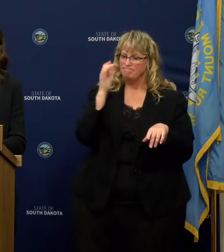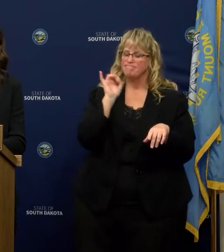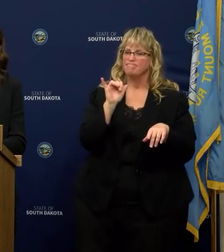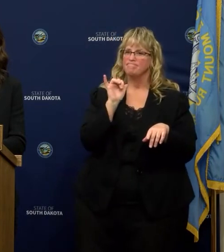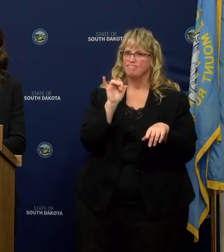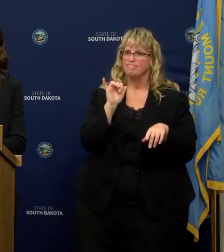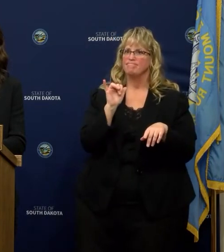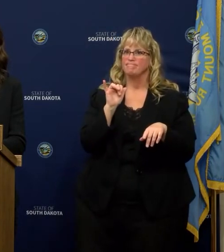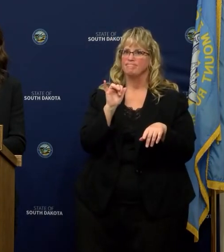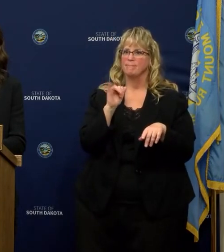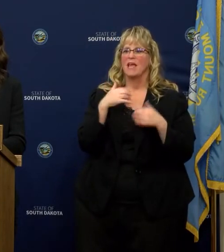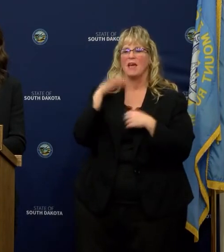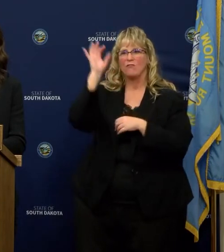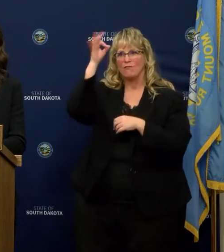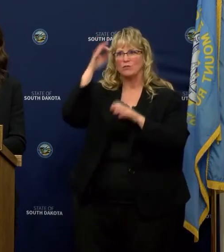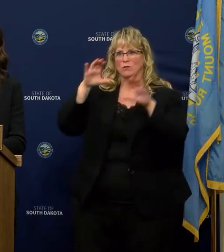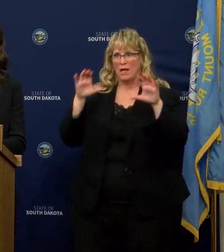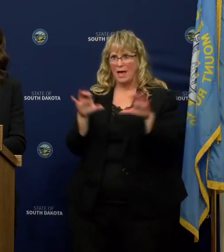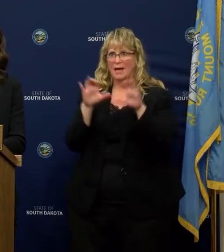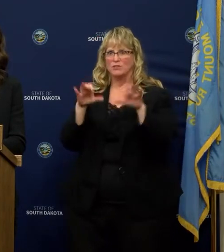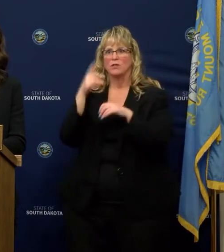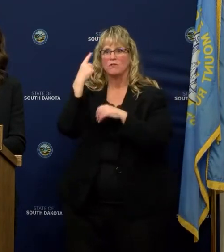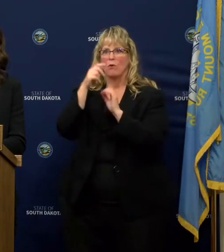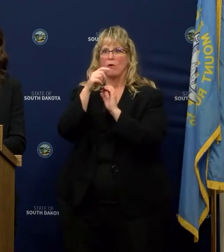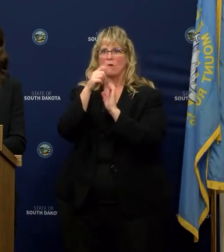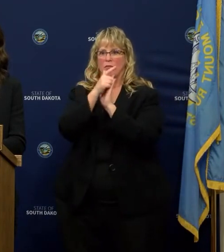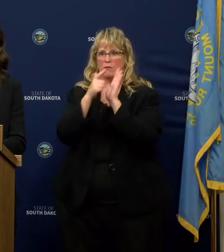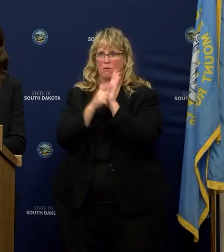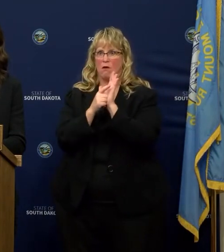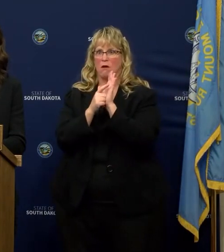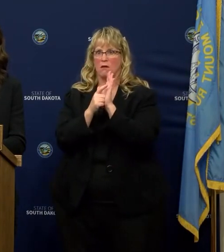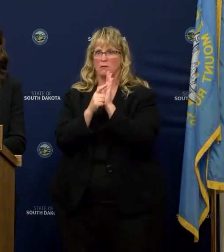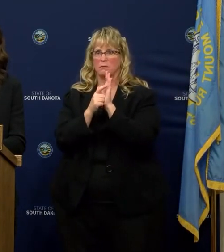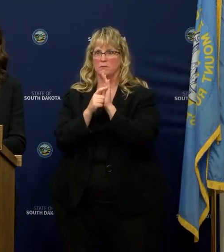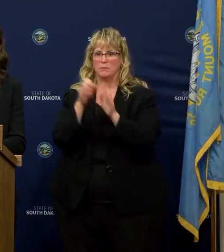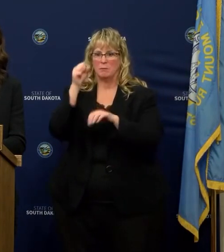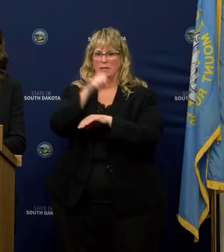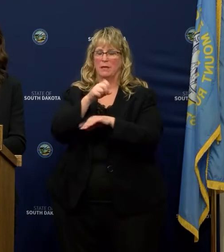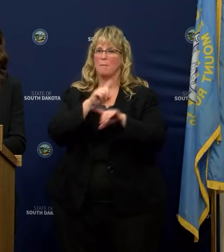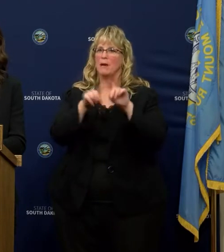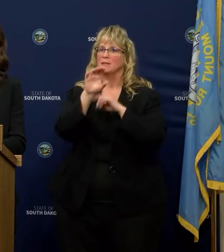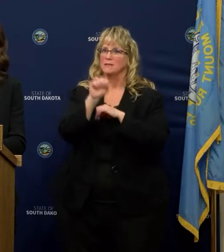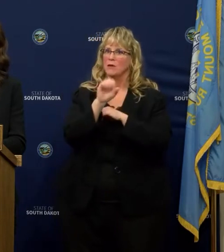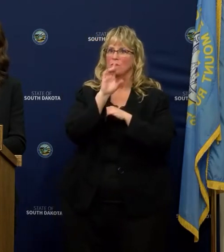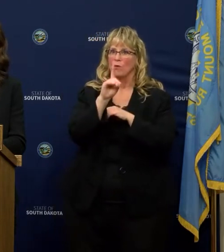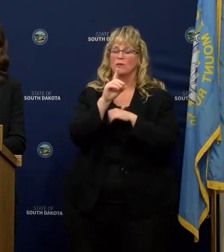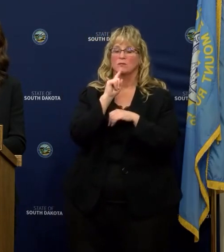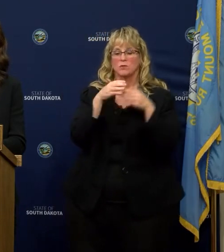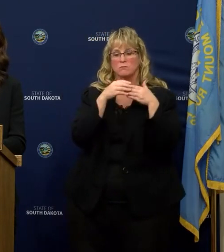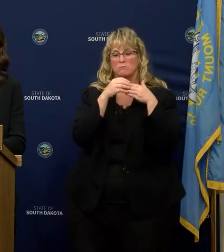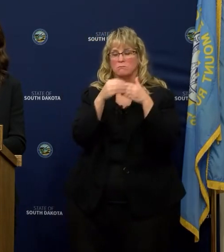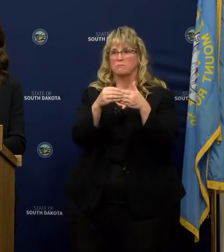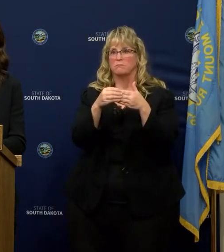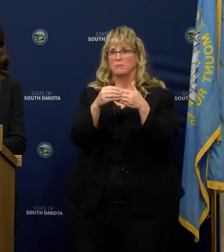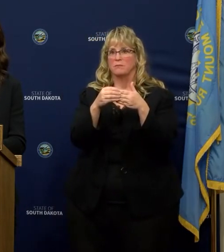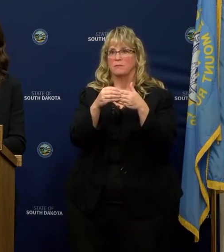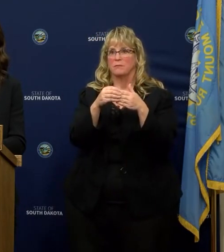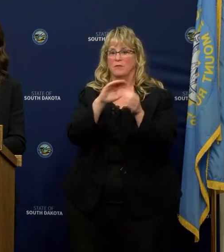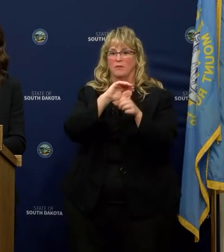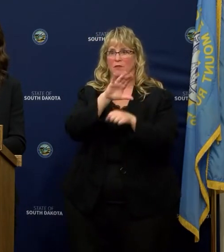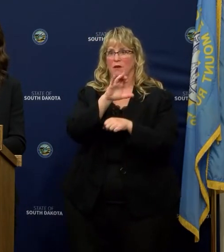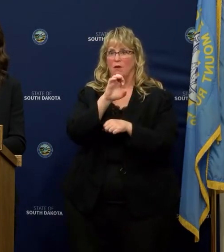that it would take federal action for the law to be upheld, but yet South Dakota is leading our COVID-19 response and